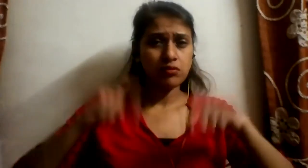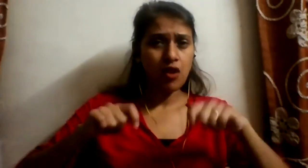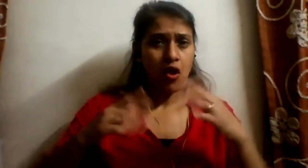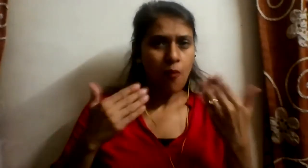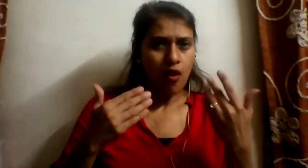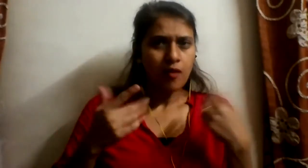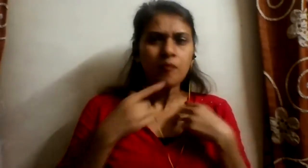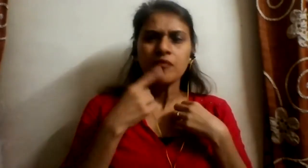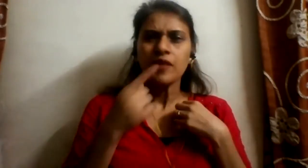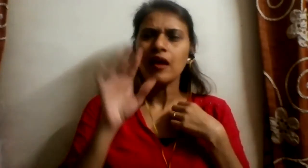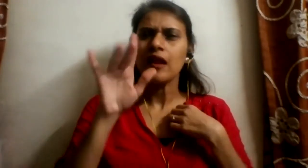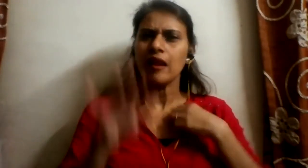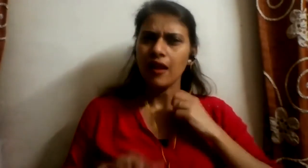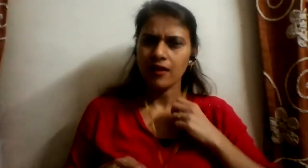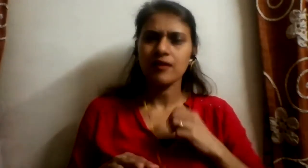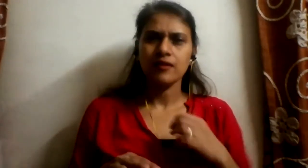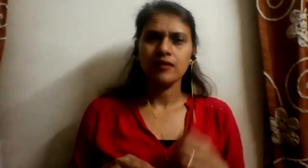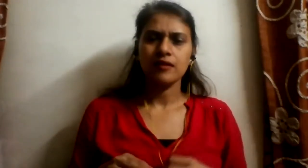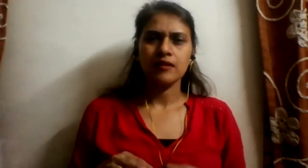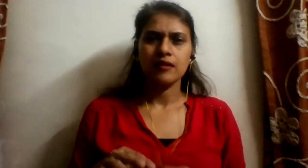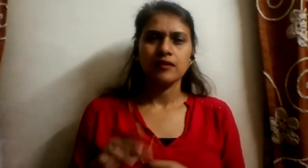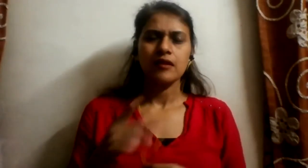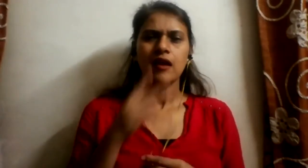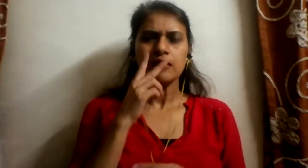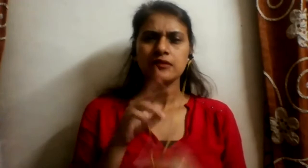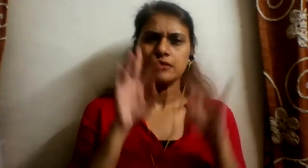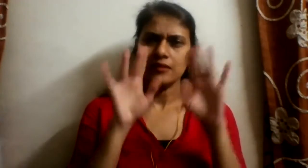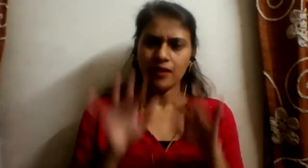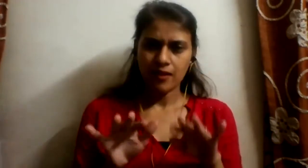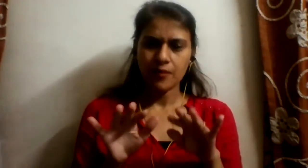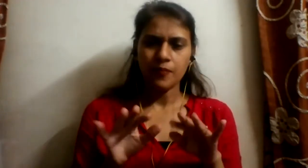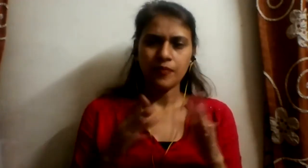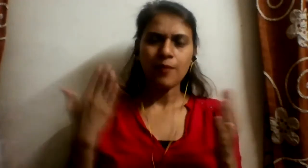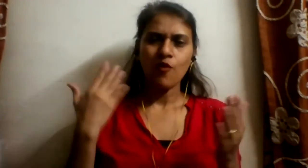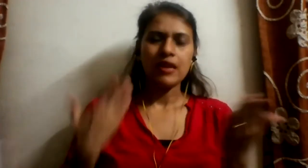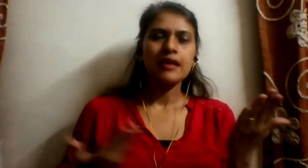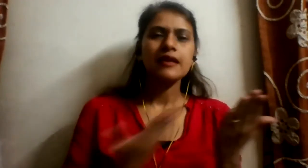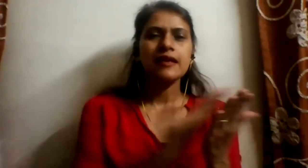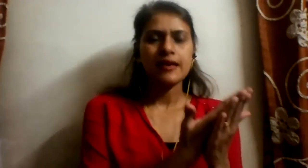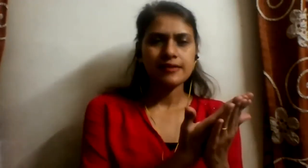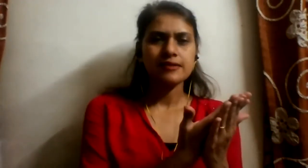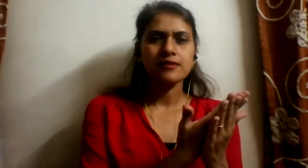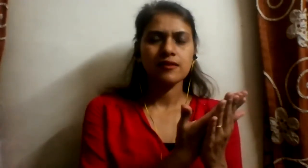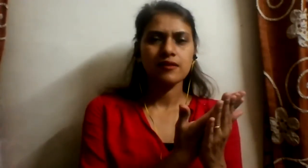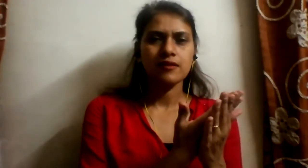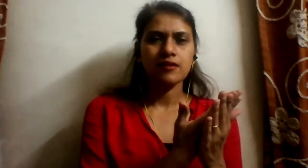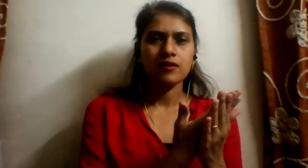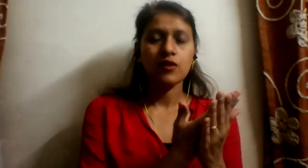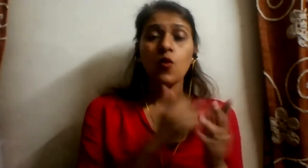write this was that I had taken up a case of a person with low vision